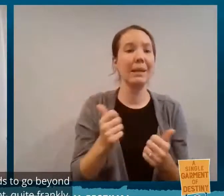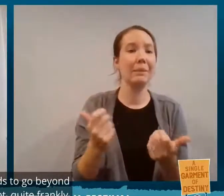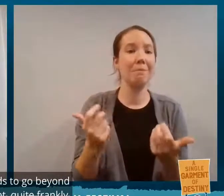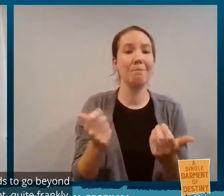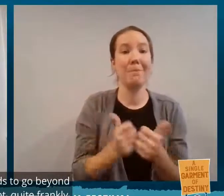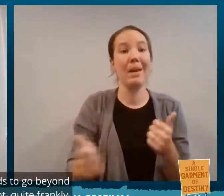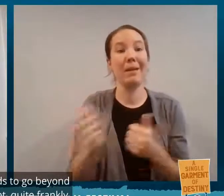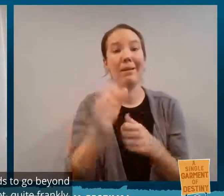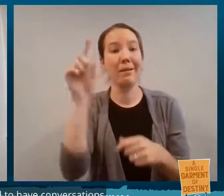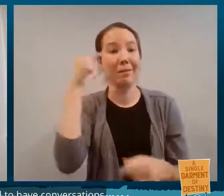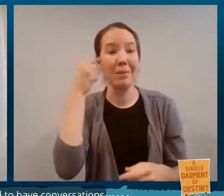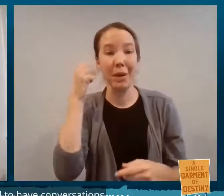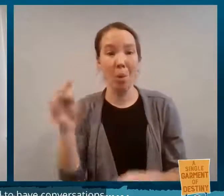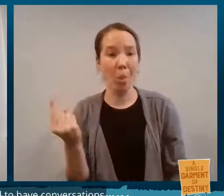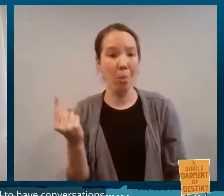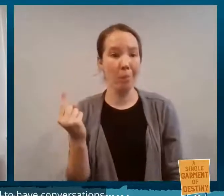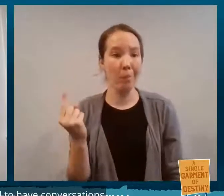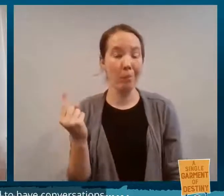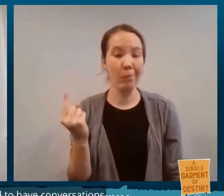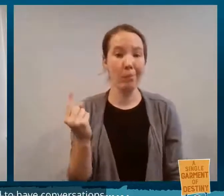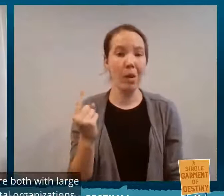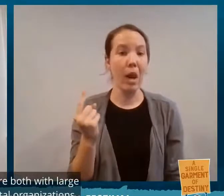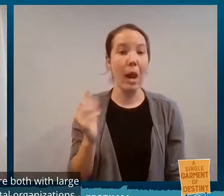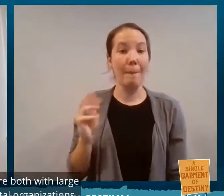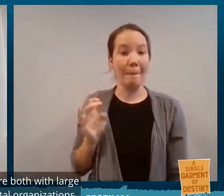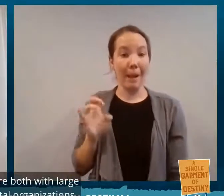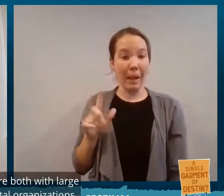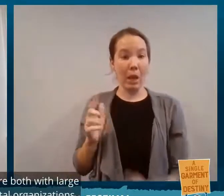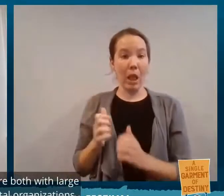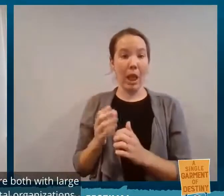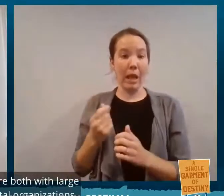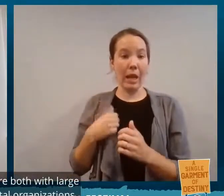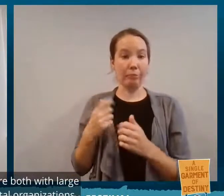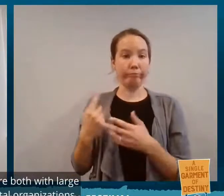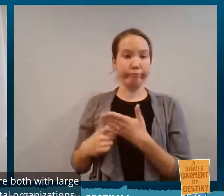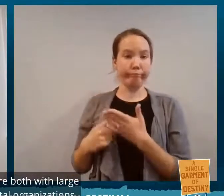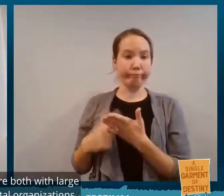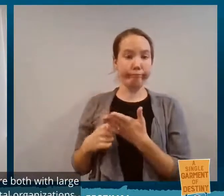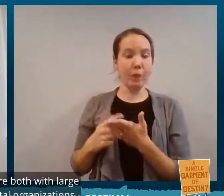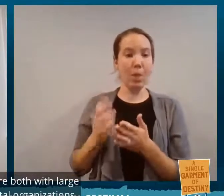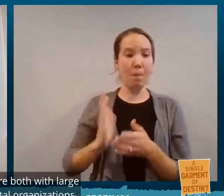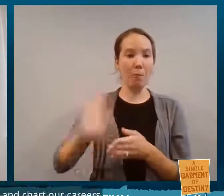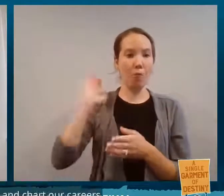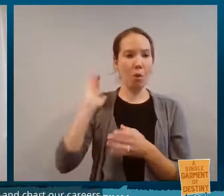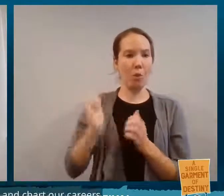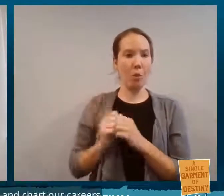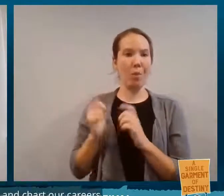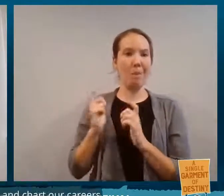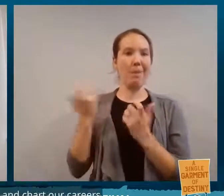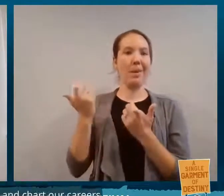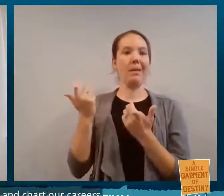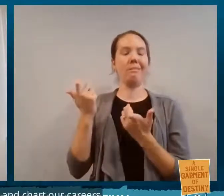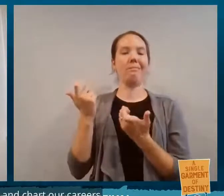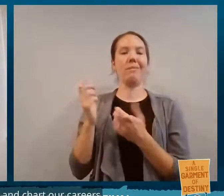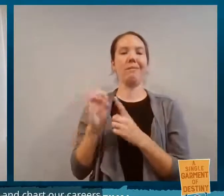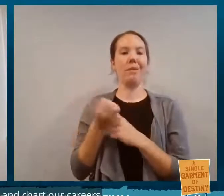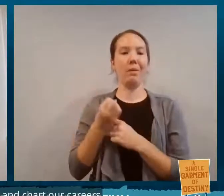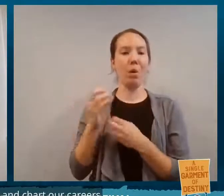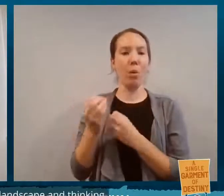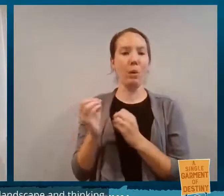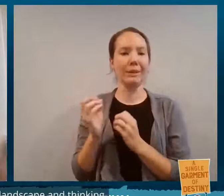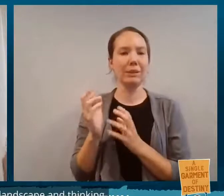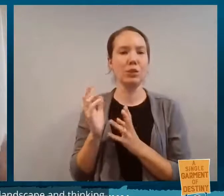government, quite frankly. Michael and I used to have conversations when we were both with large environmental organizations, trying to navigate and chart